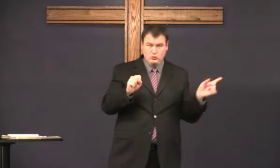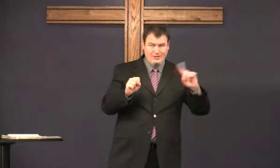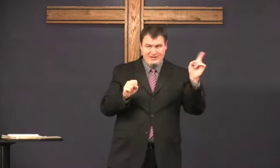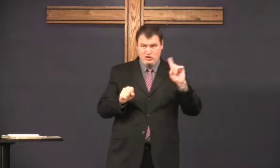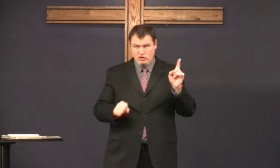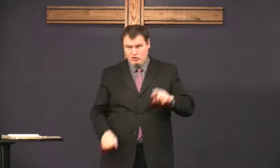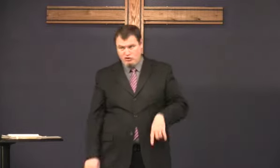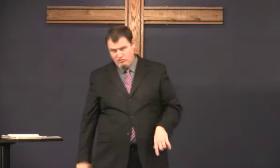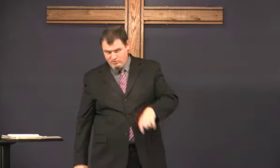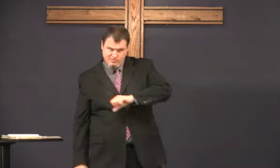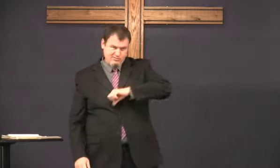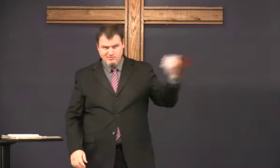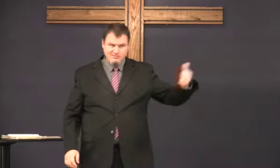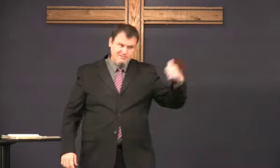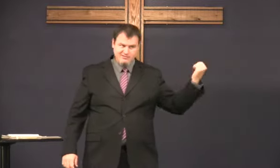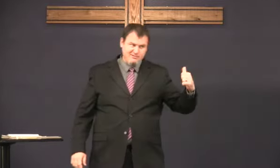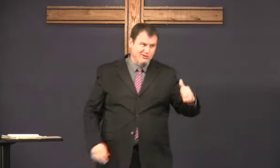for the church.